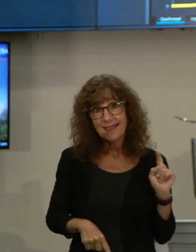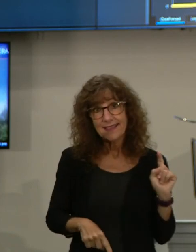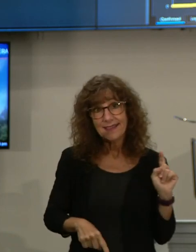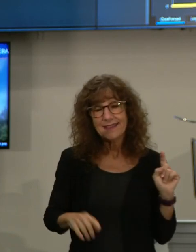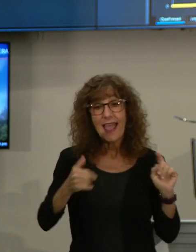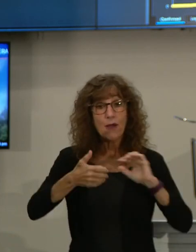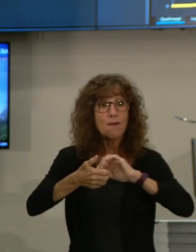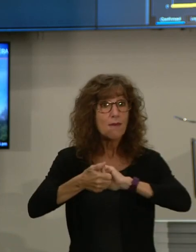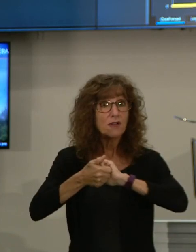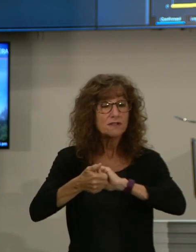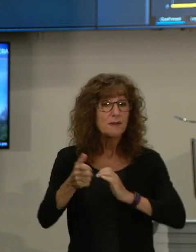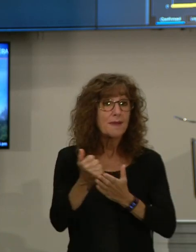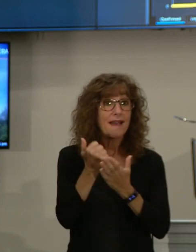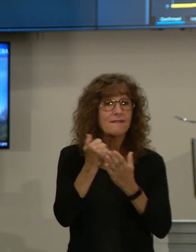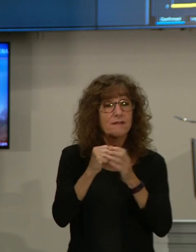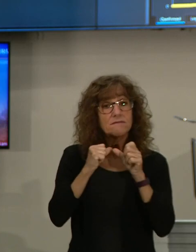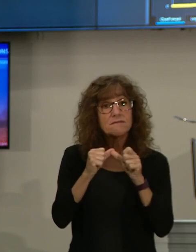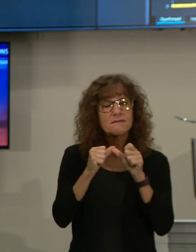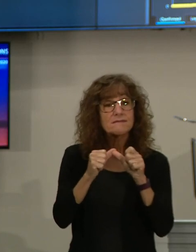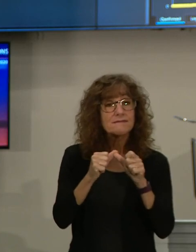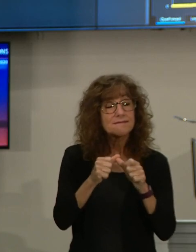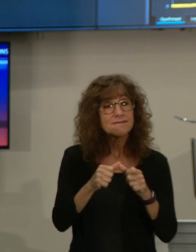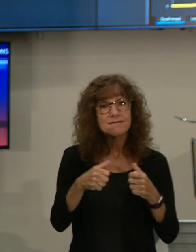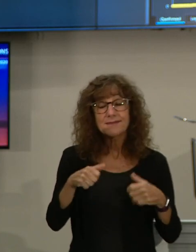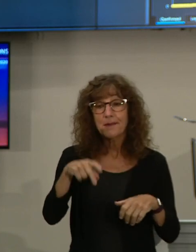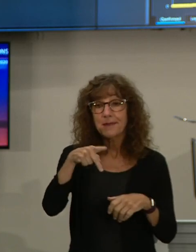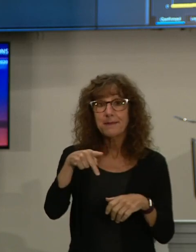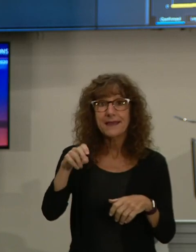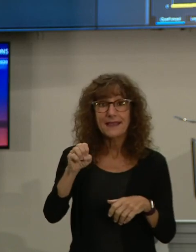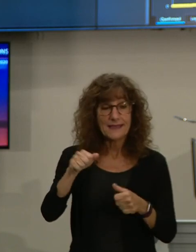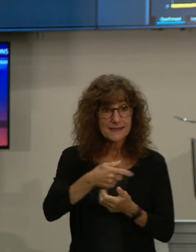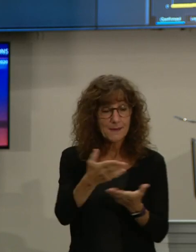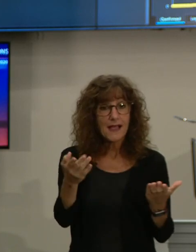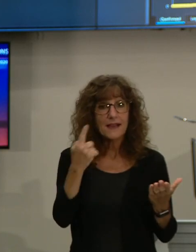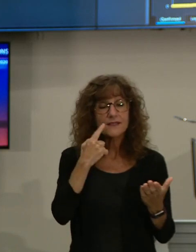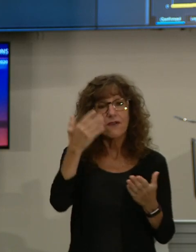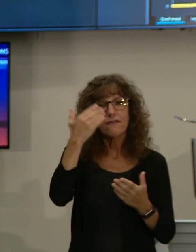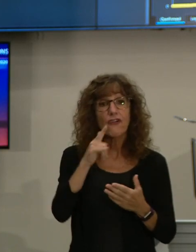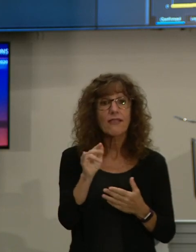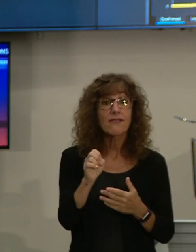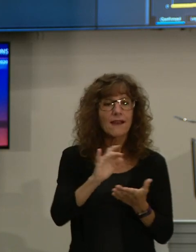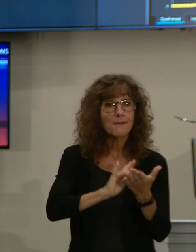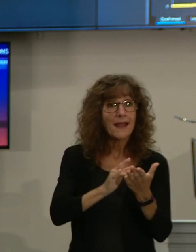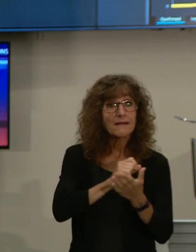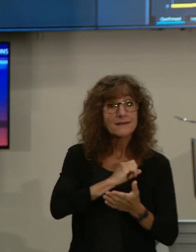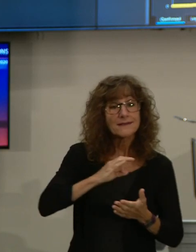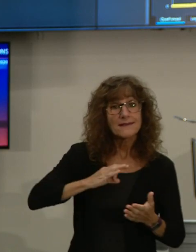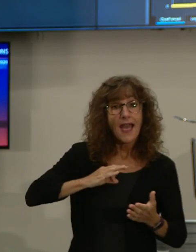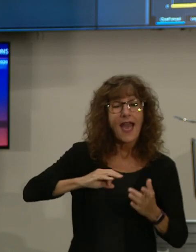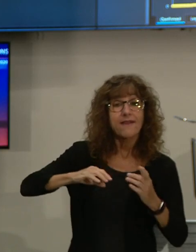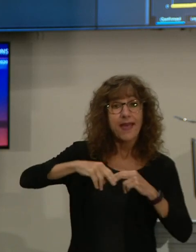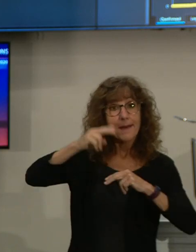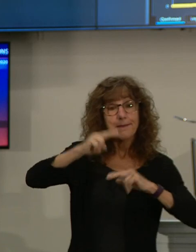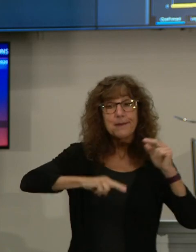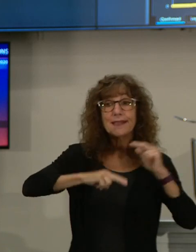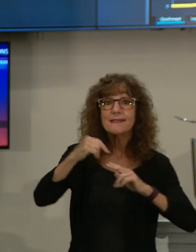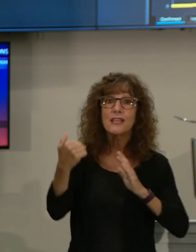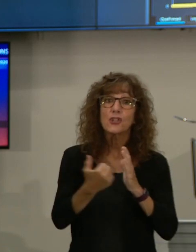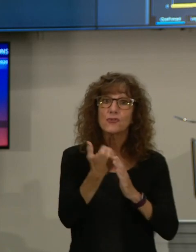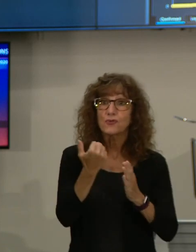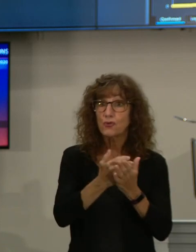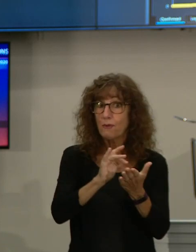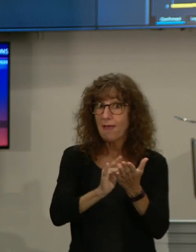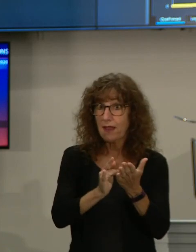Our partnership has helped maintain critical PPE supplies for frontline medical staff, as well as building additional medical facilities on the